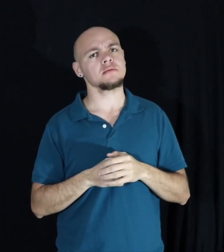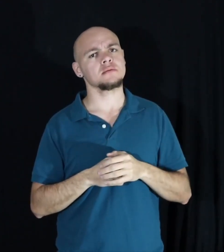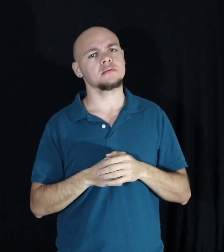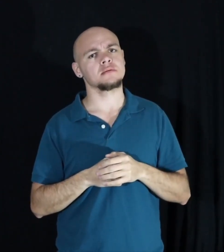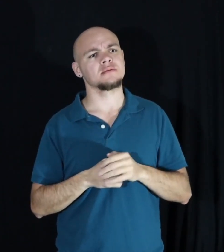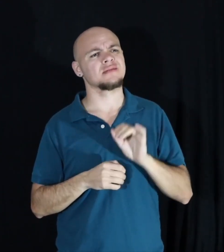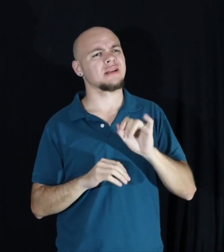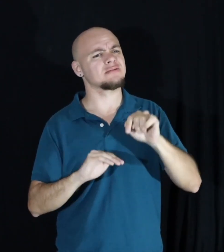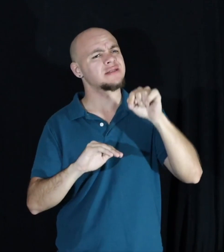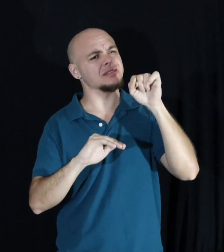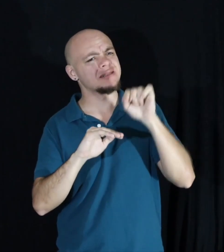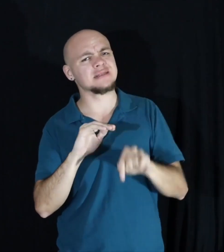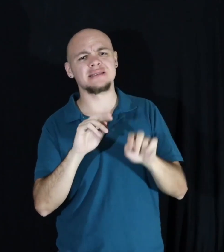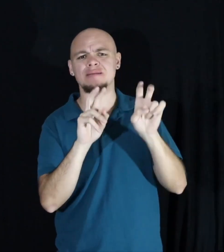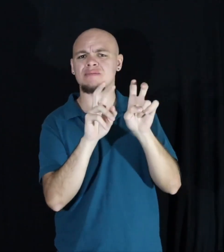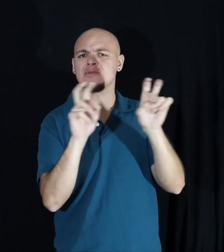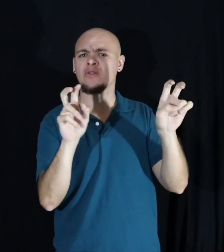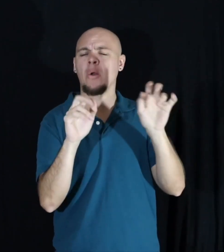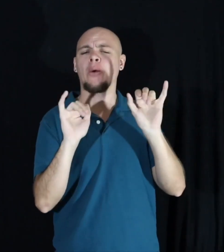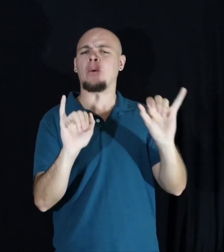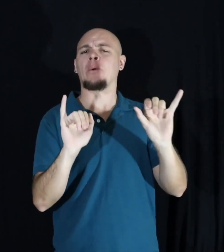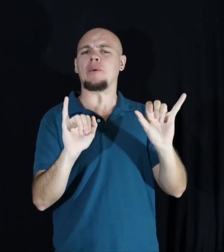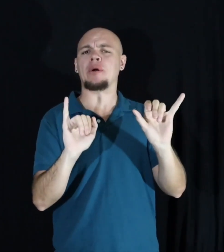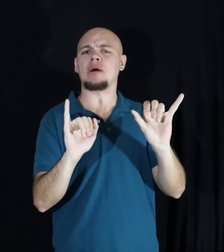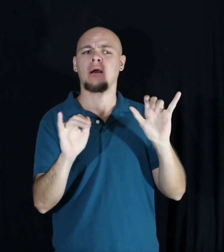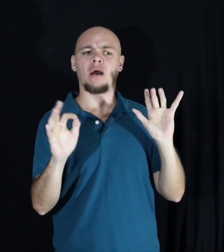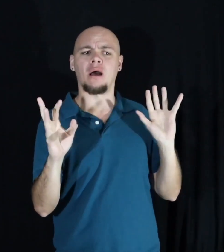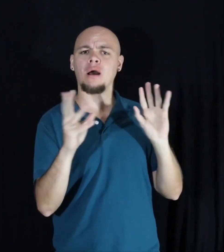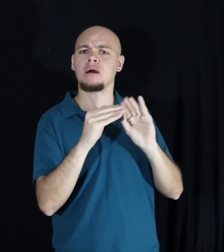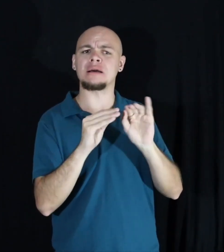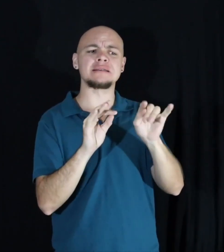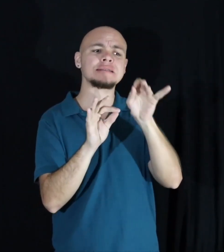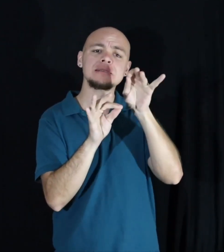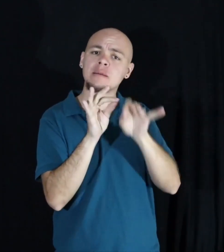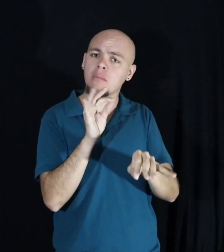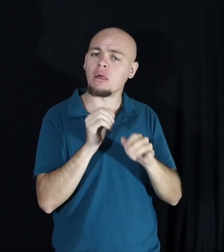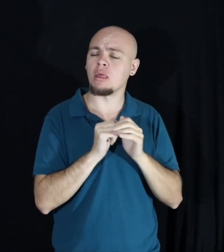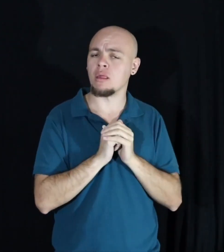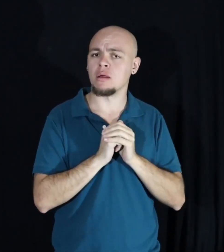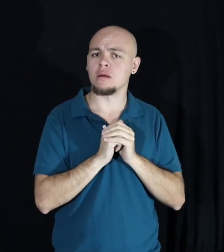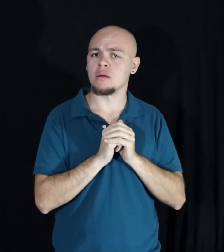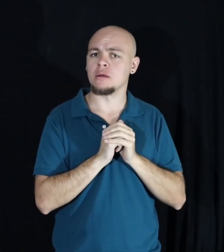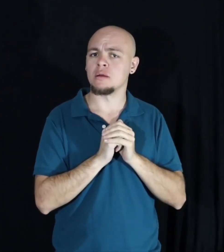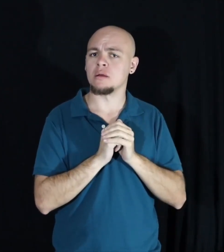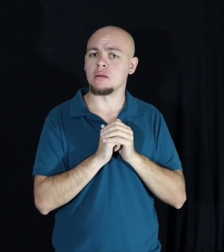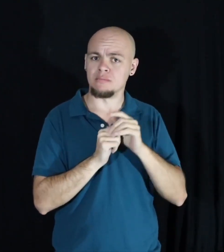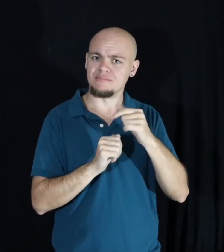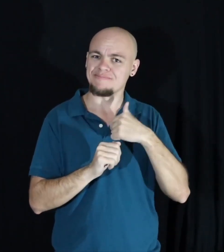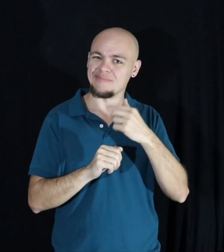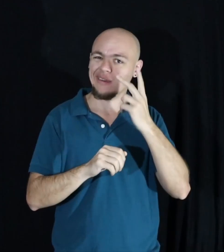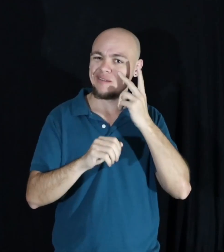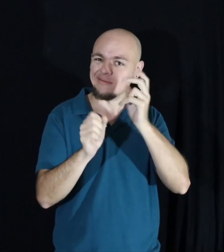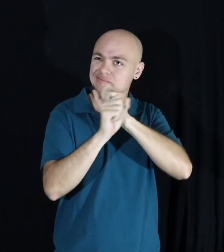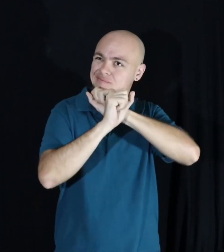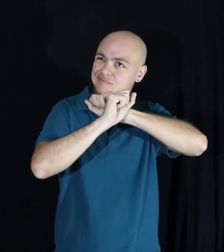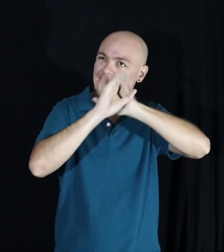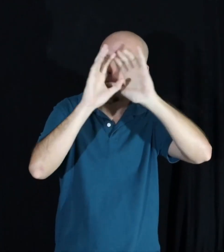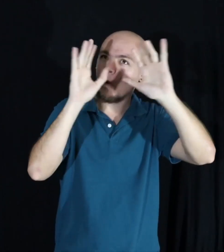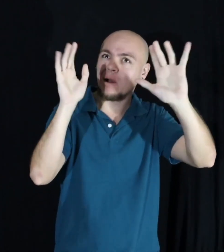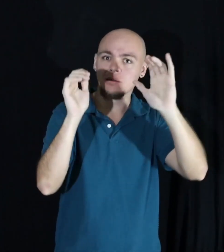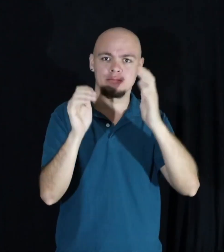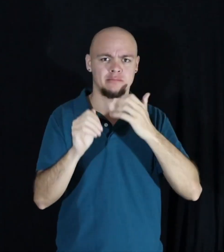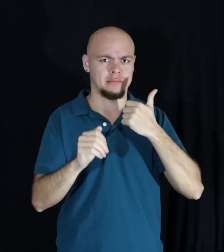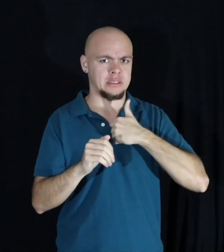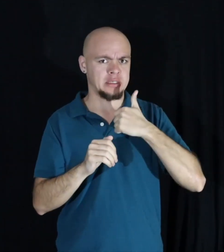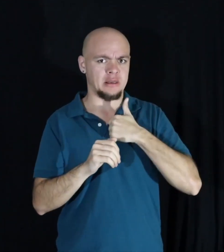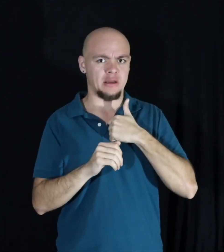profound thing that I had heard up until that moment. It was so simple. And I'm a visual person, so I visualized